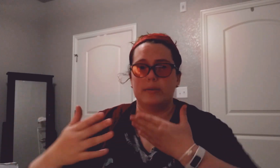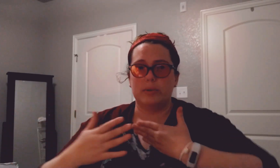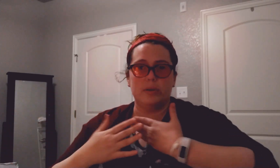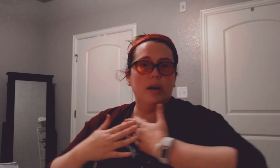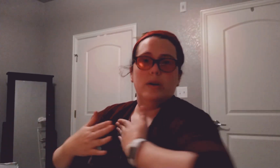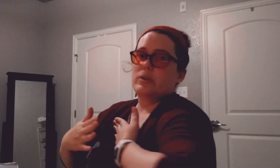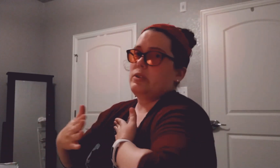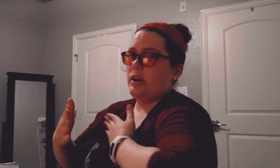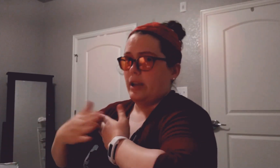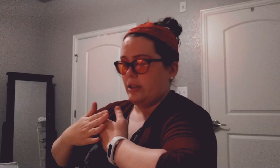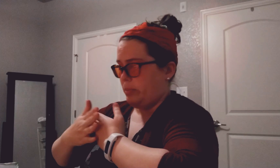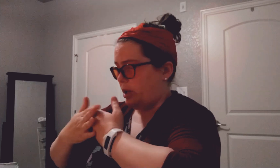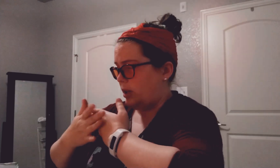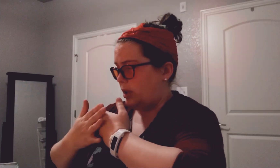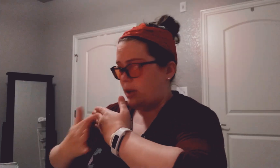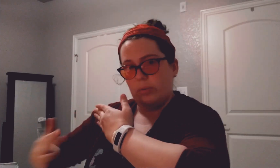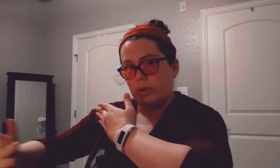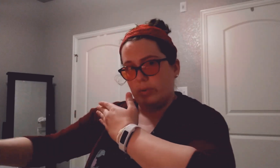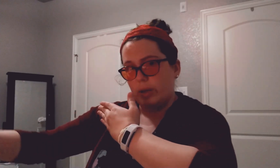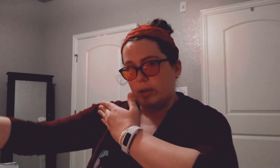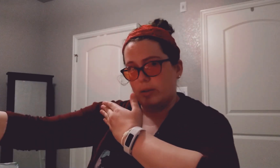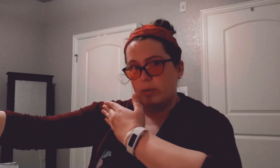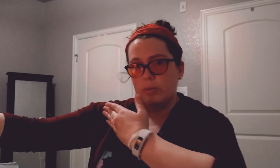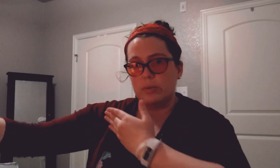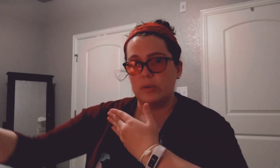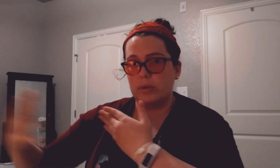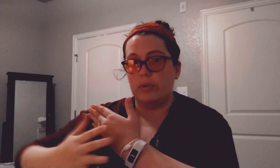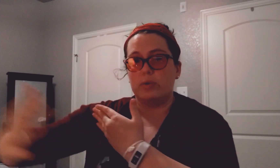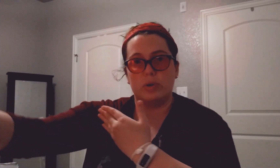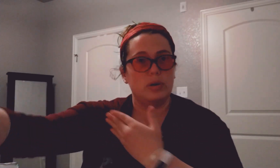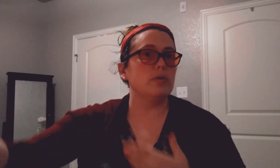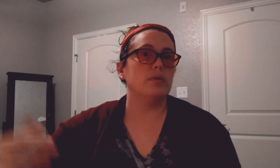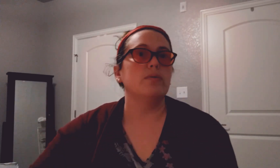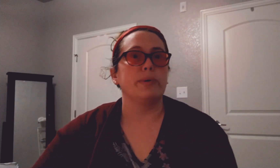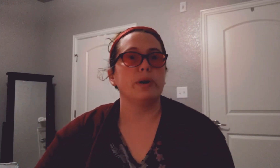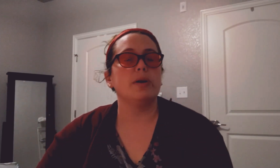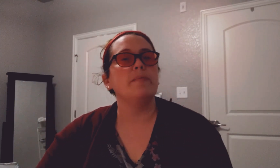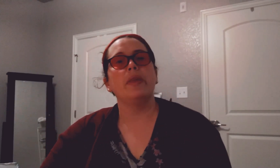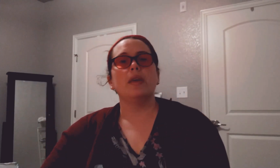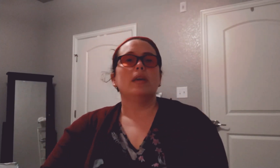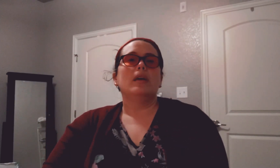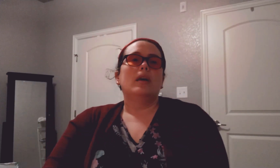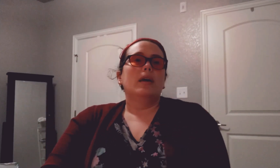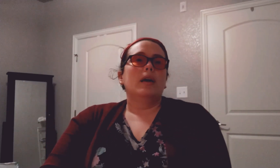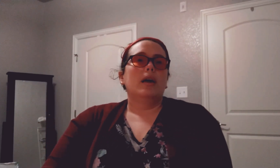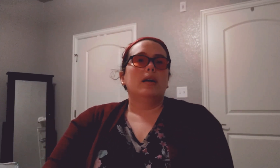we're starting at the body and we're going into the future forward.